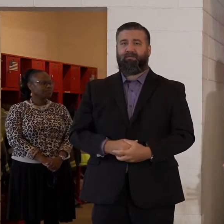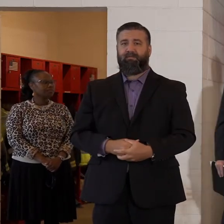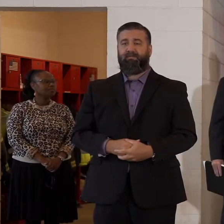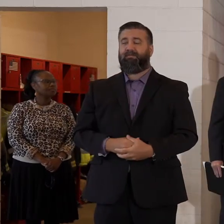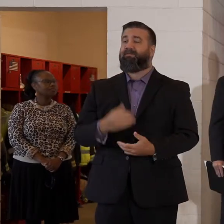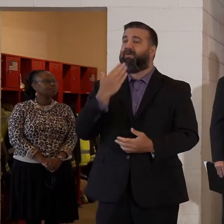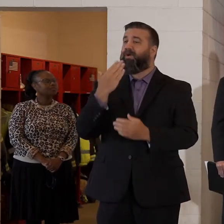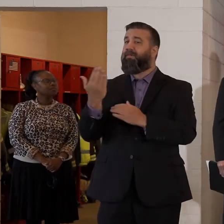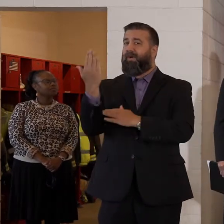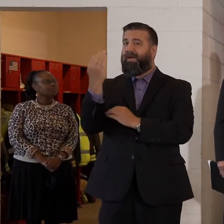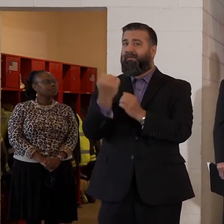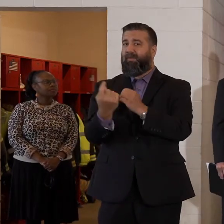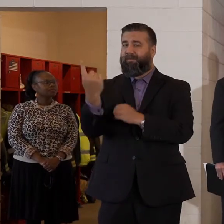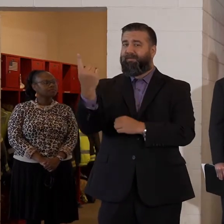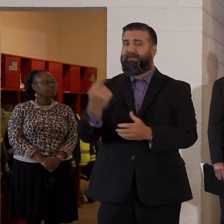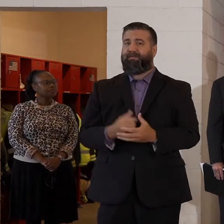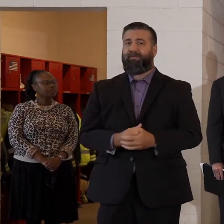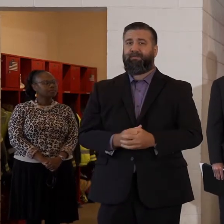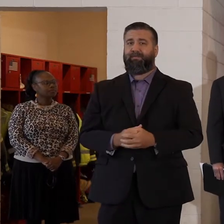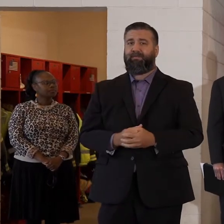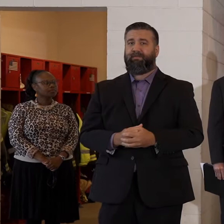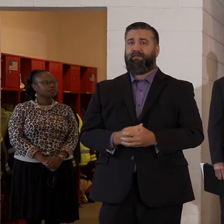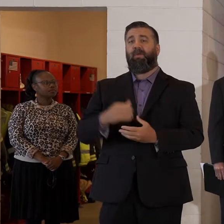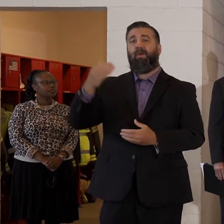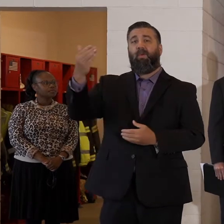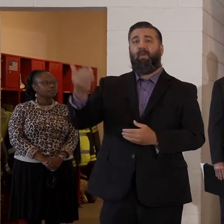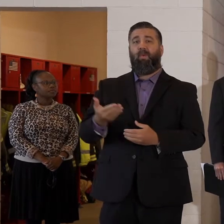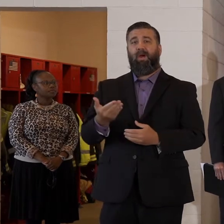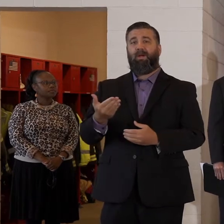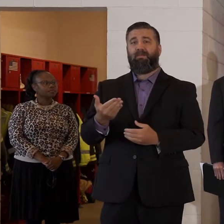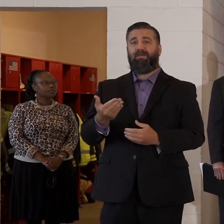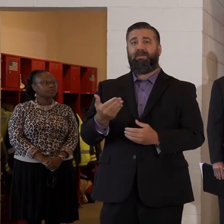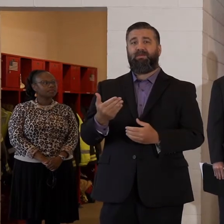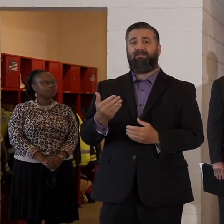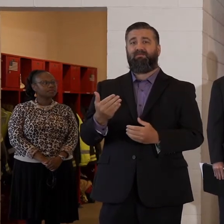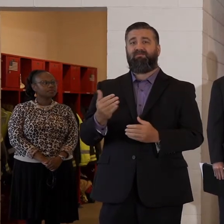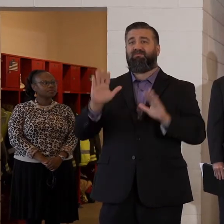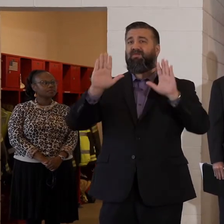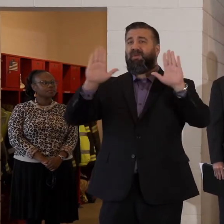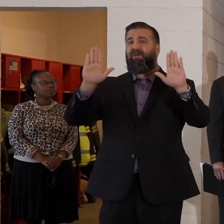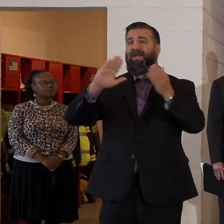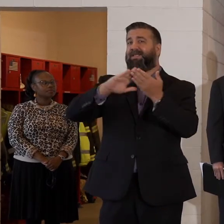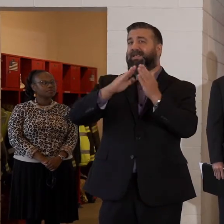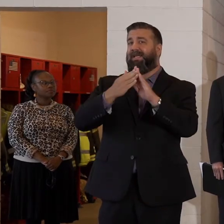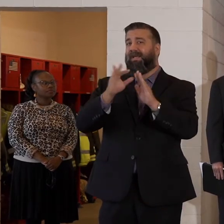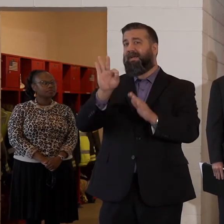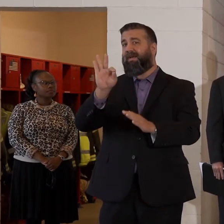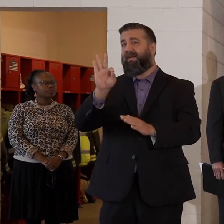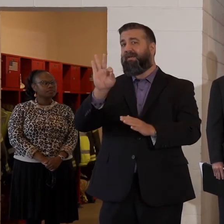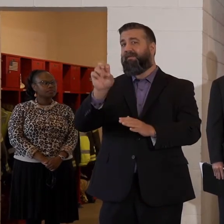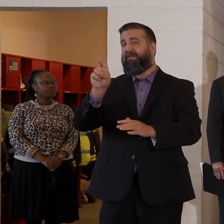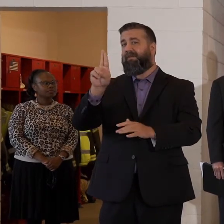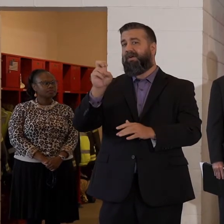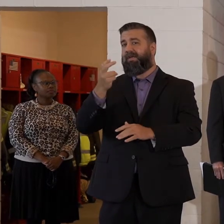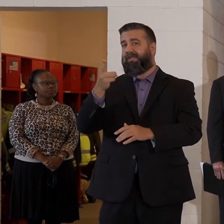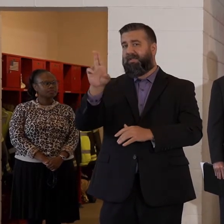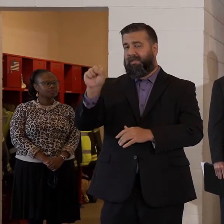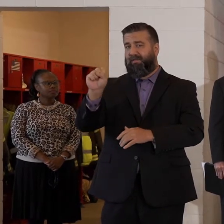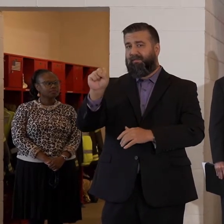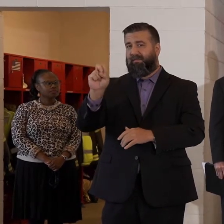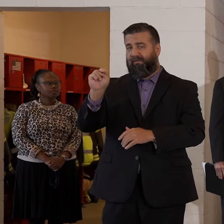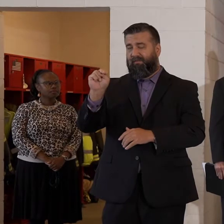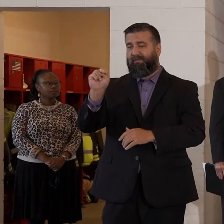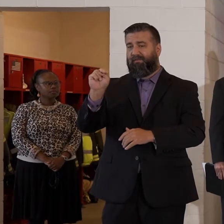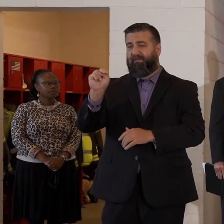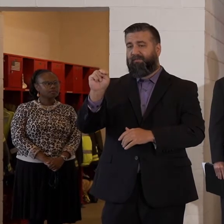Good morning, everyone. Welcome to the great city of Ferguson, and on behalf of the